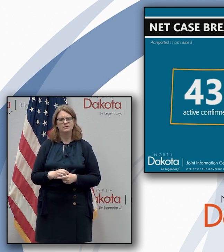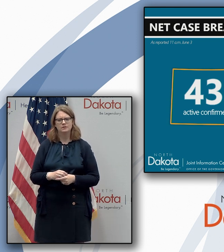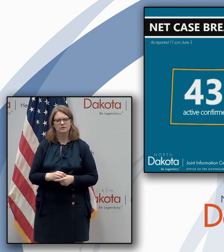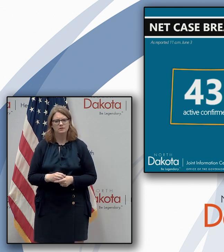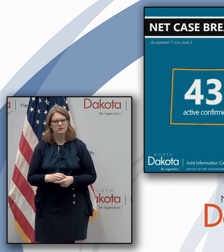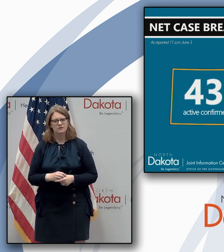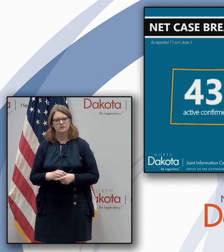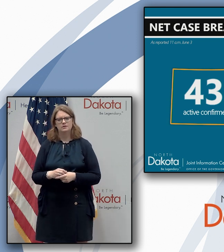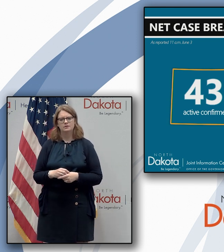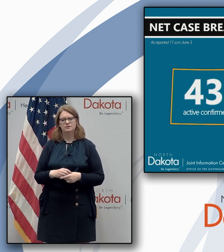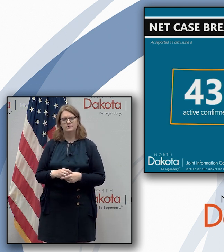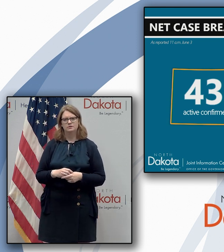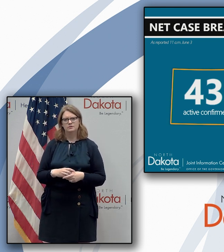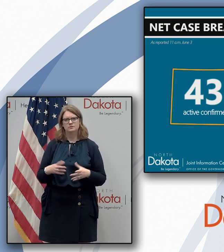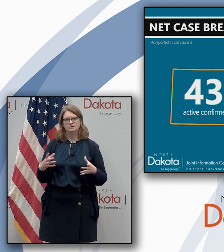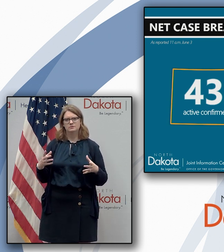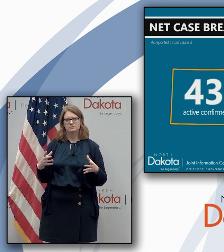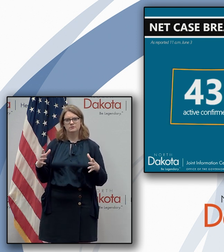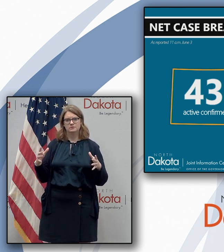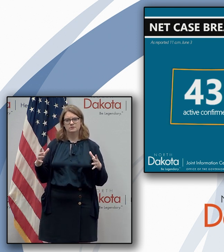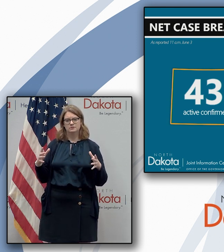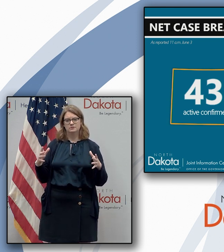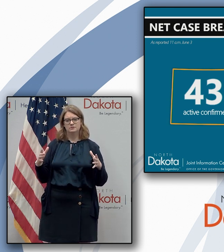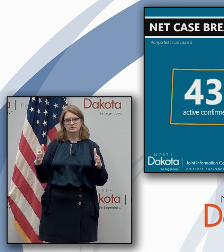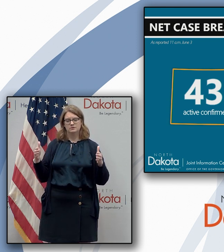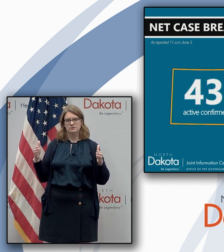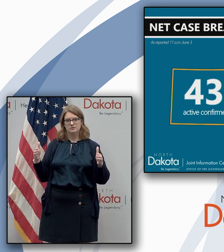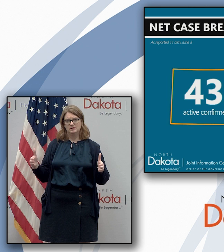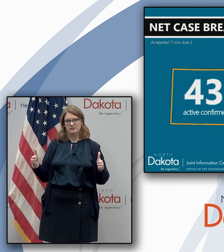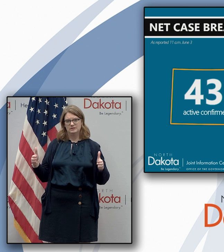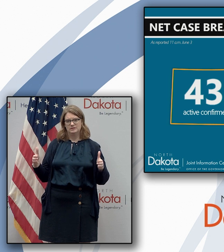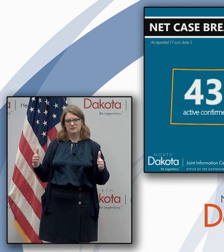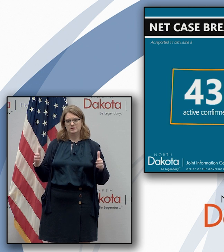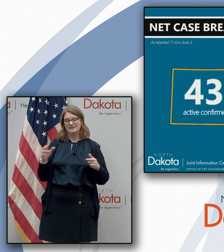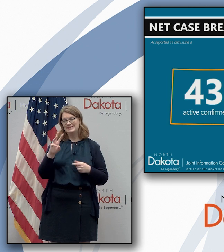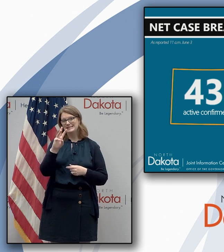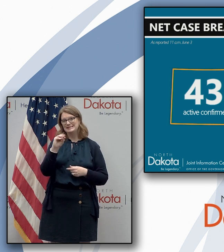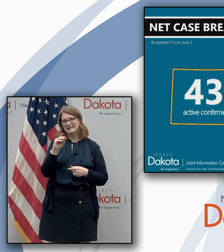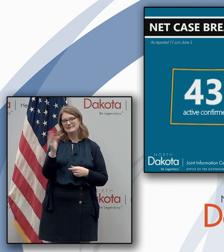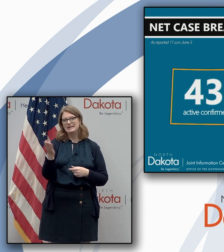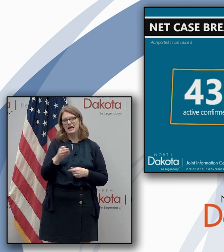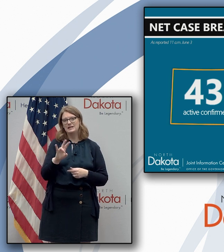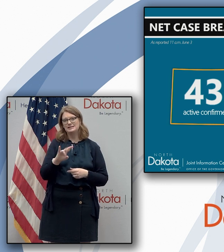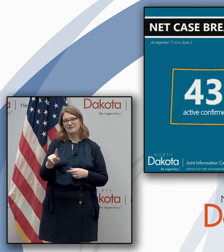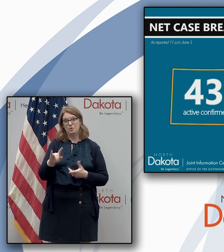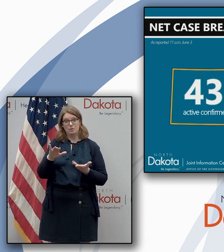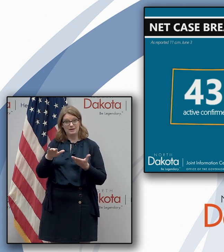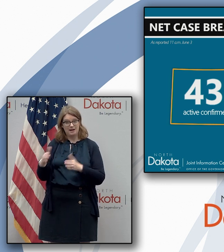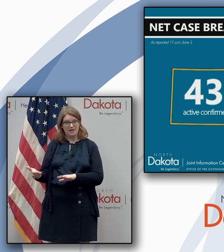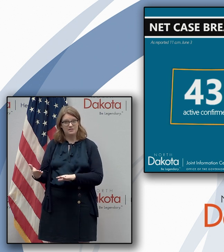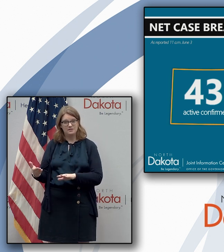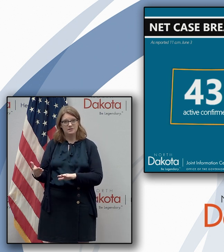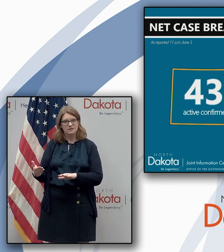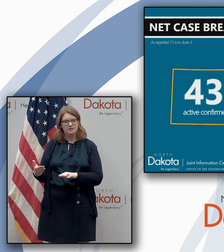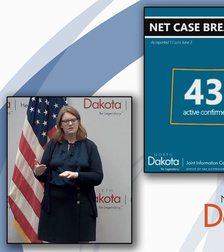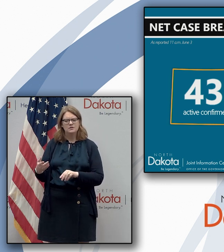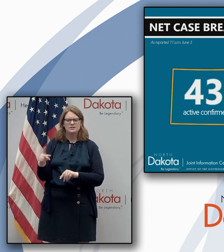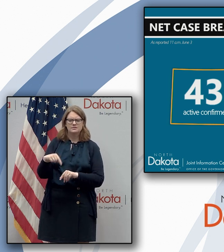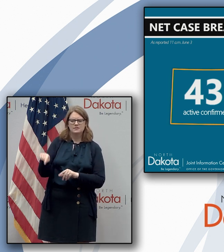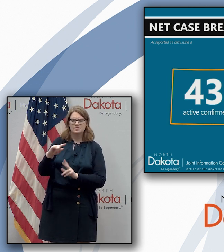85% of the total, or 60 out of the 71 deaths, are people that were